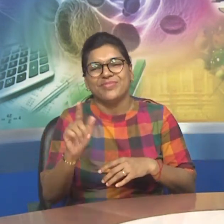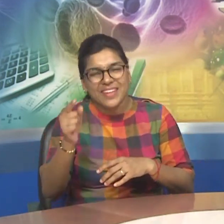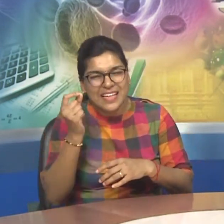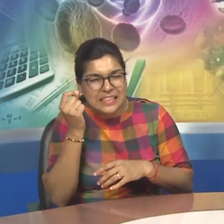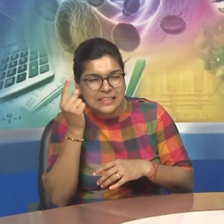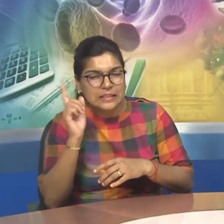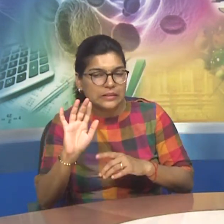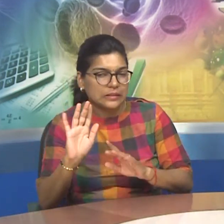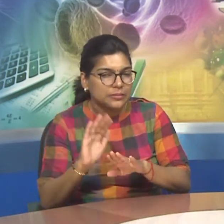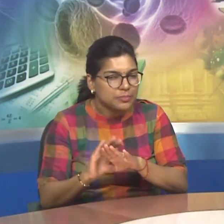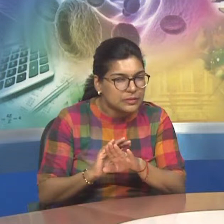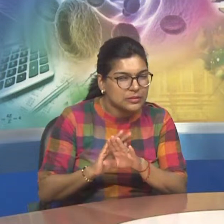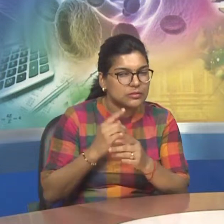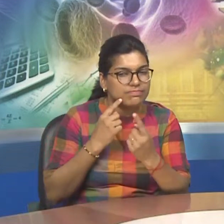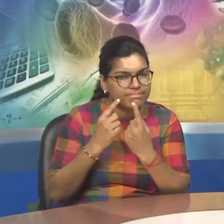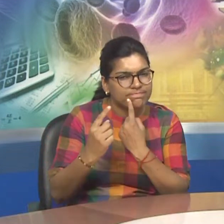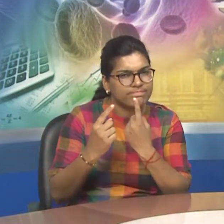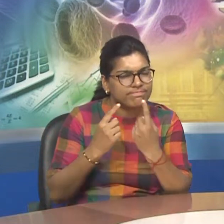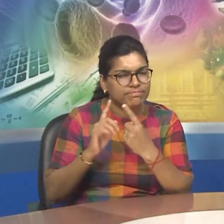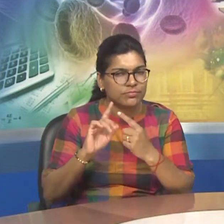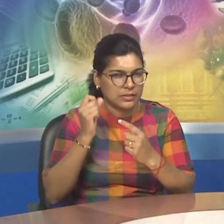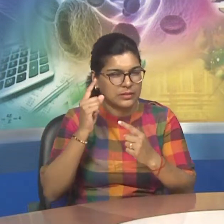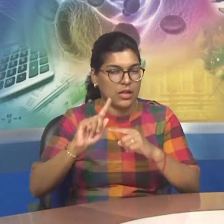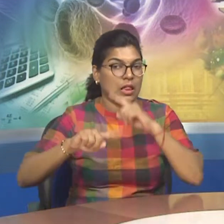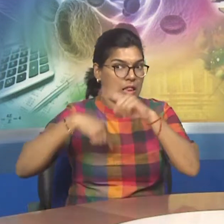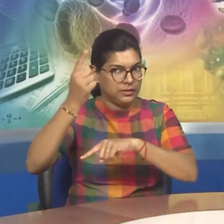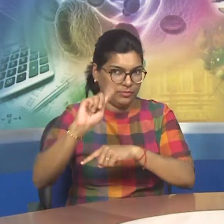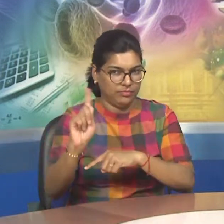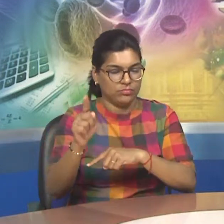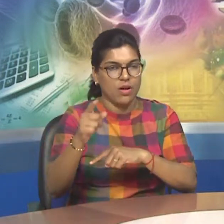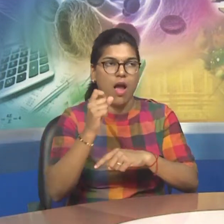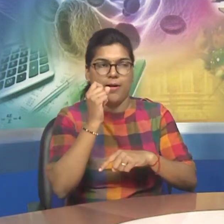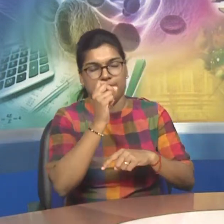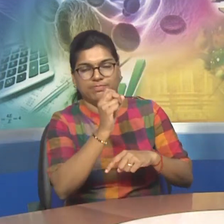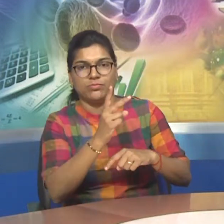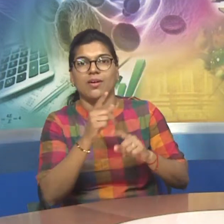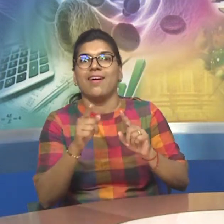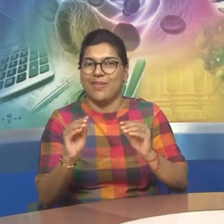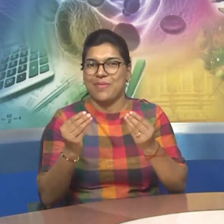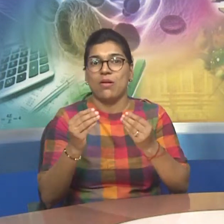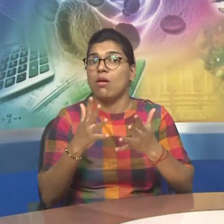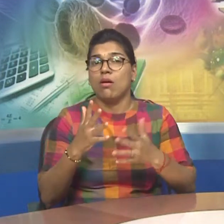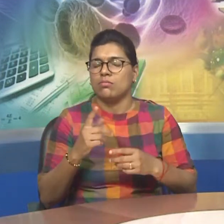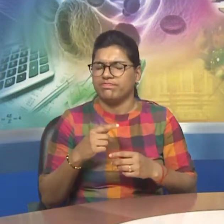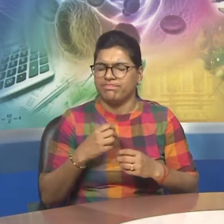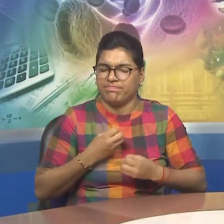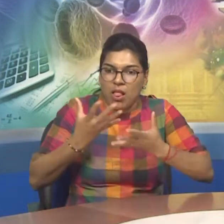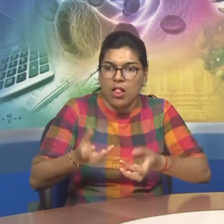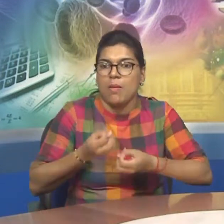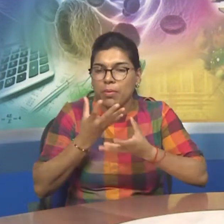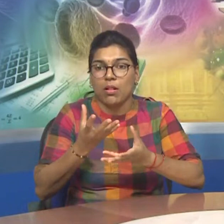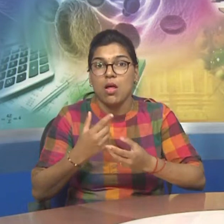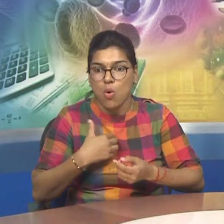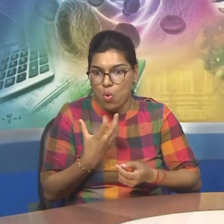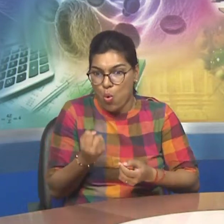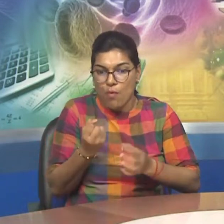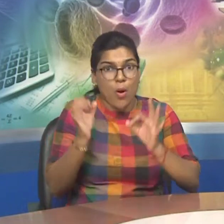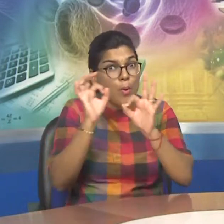So we should be mindful and careful about our positive emotions and the negative emotions.